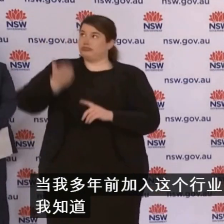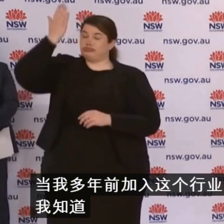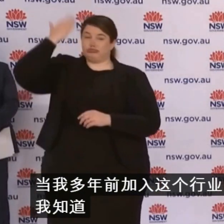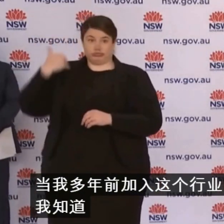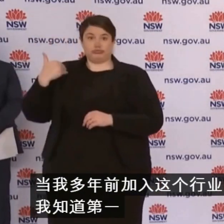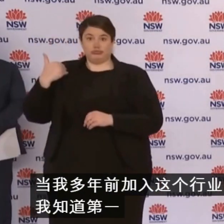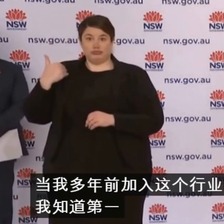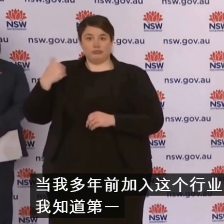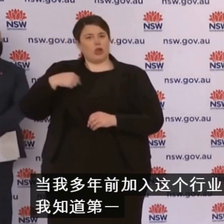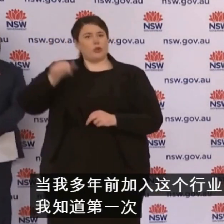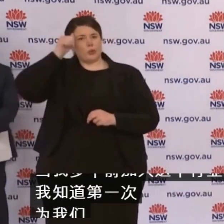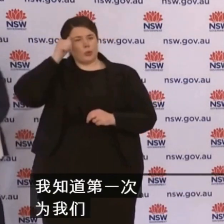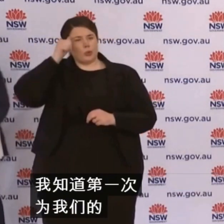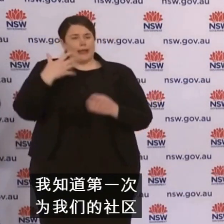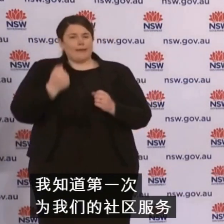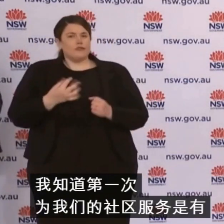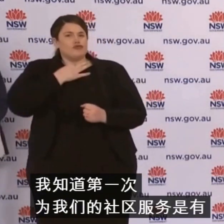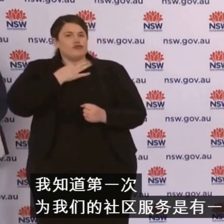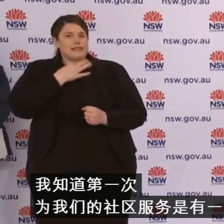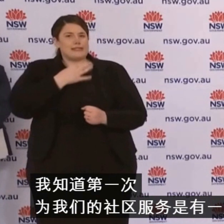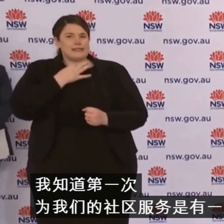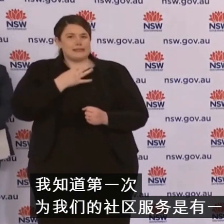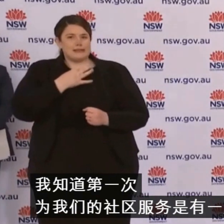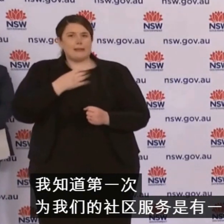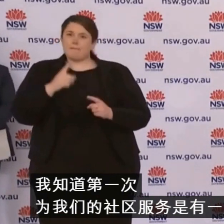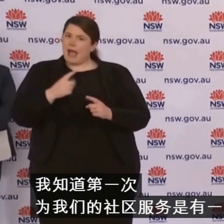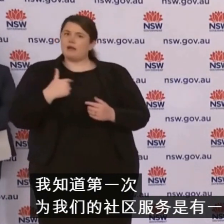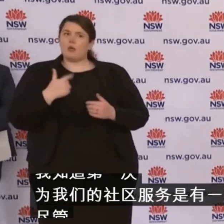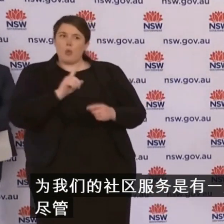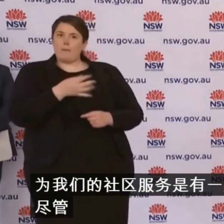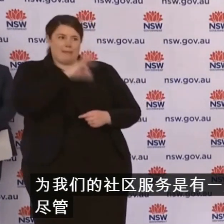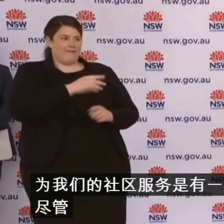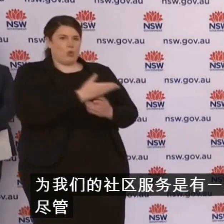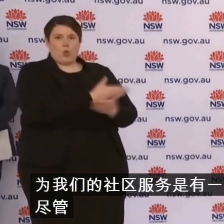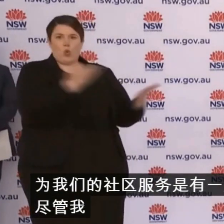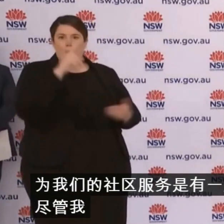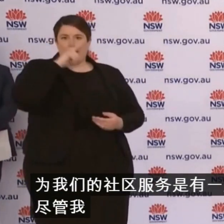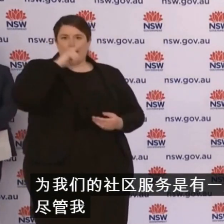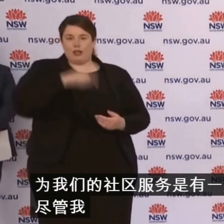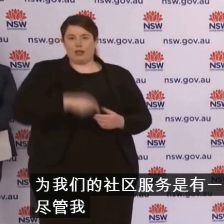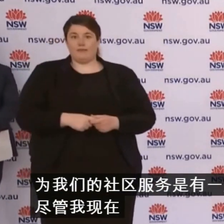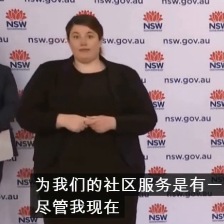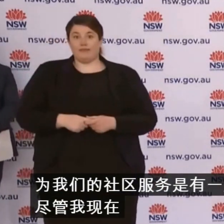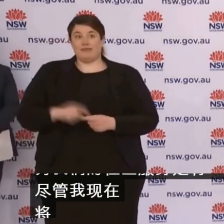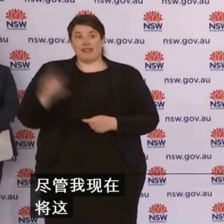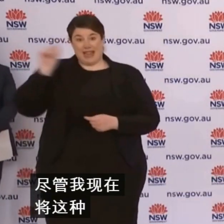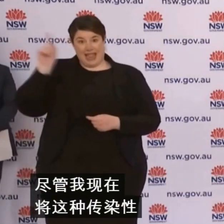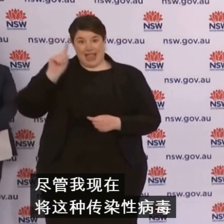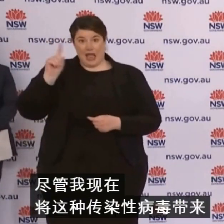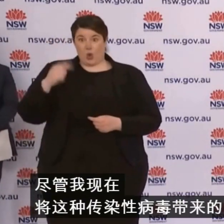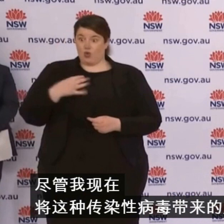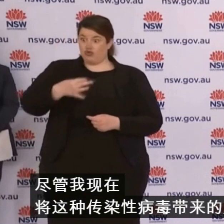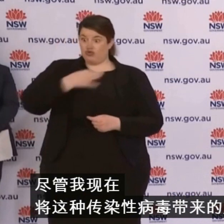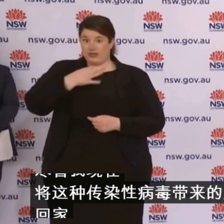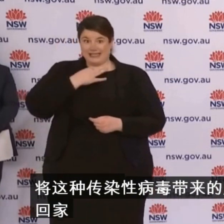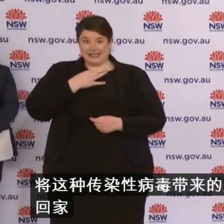now, I knew that it came with a level of risk to serve our community. For the very first time, though, I'm now bringing this